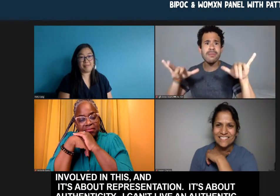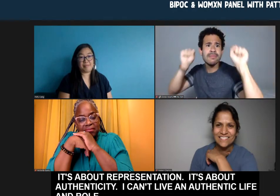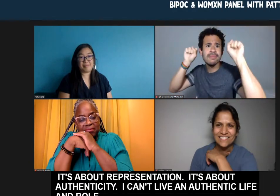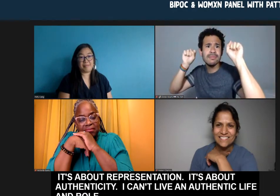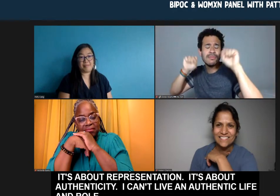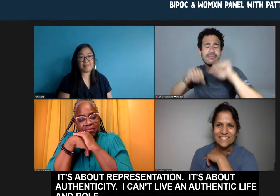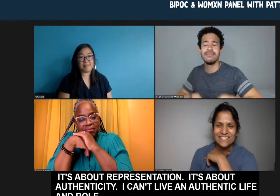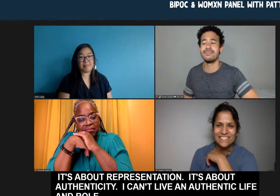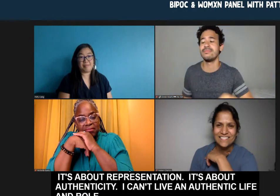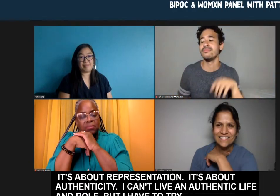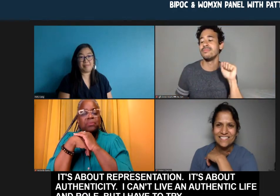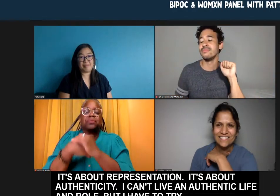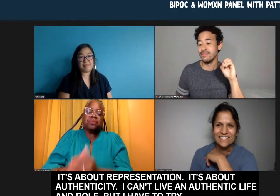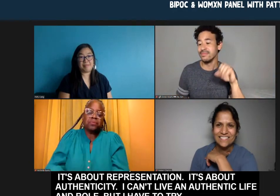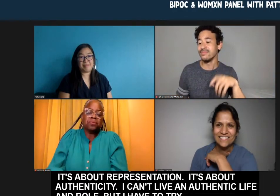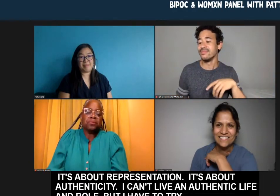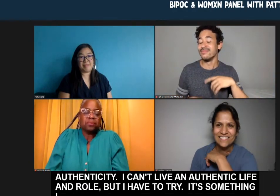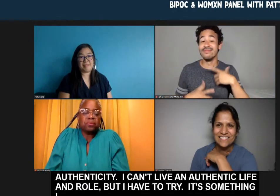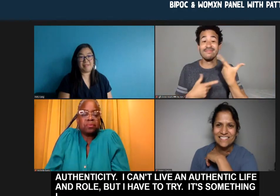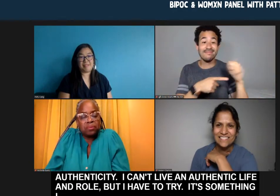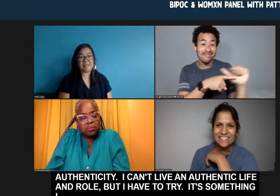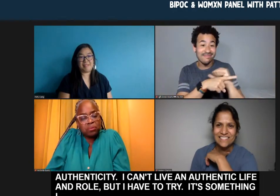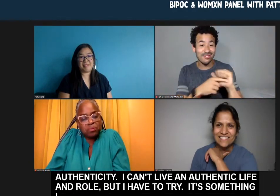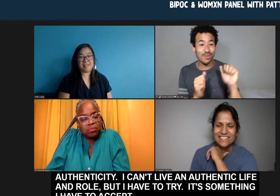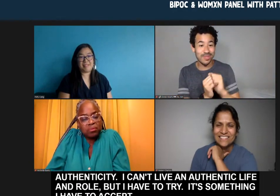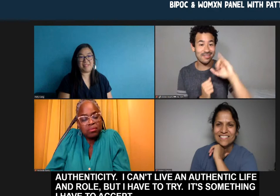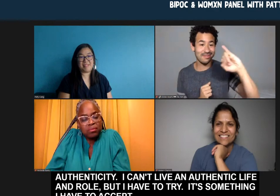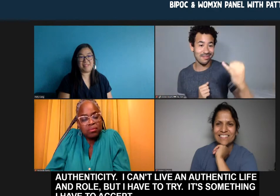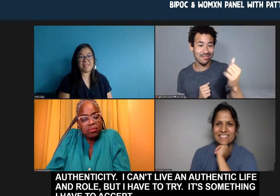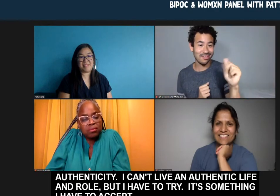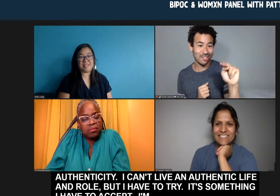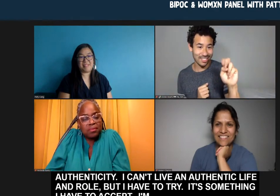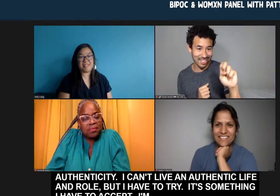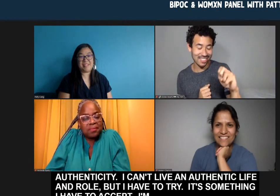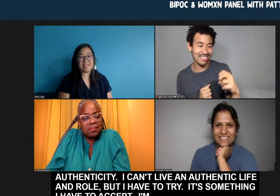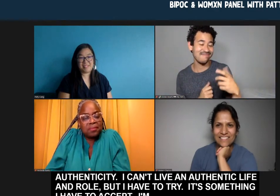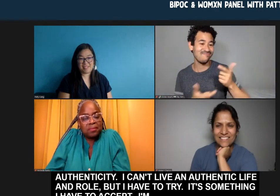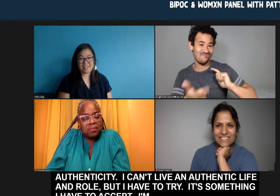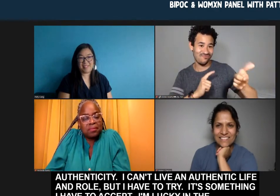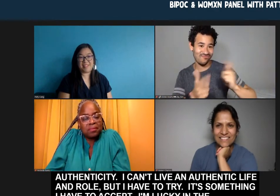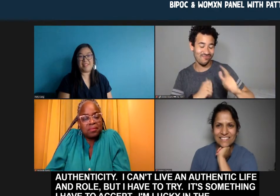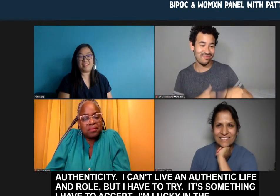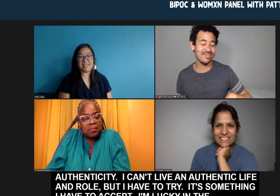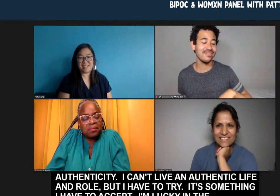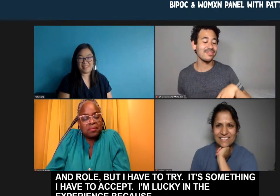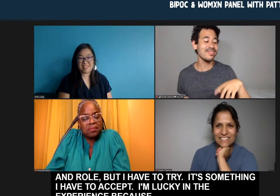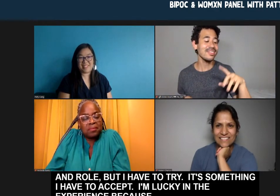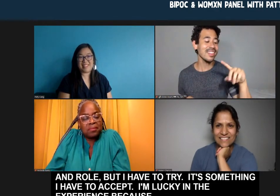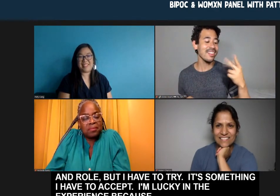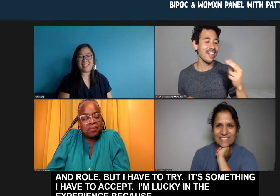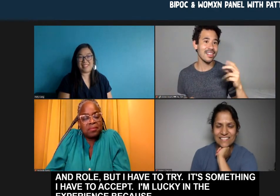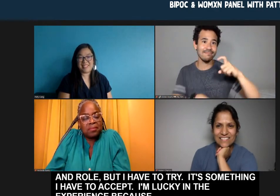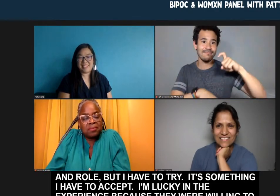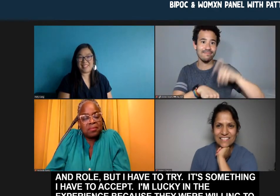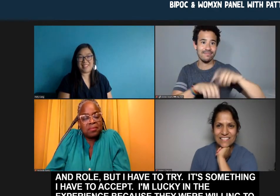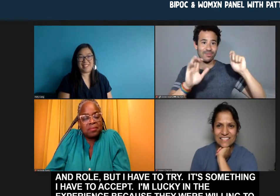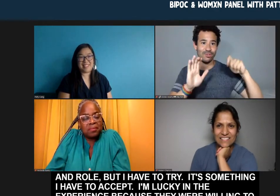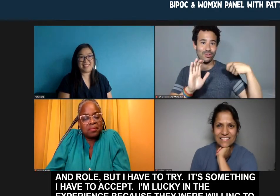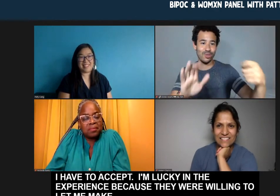was so lucky in that experience because they were so willing to let me make that shift and then having that dialogue with Jane Fonda, and